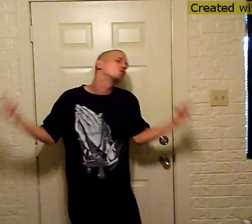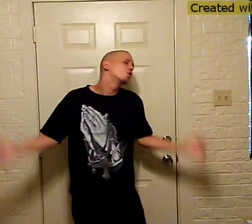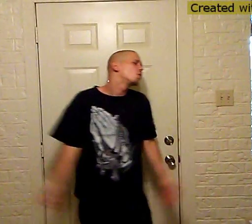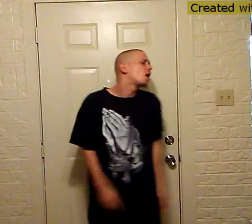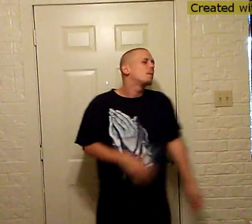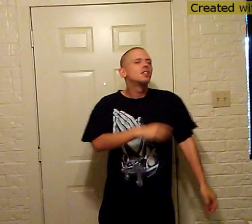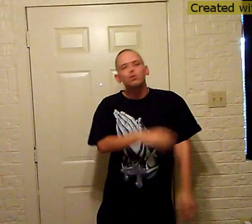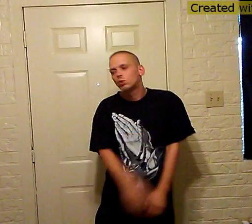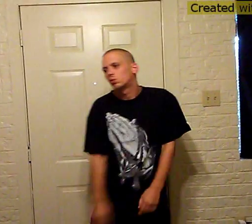what I've been